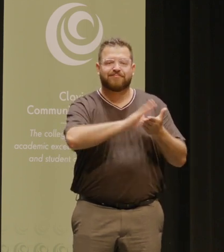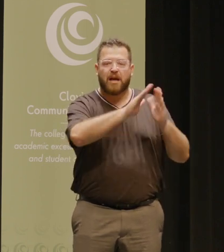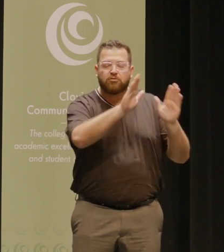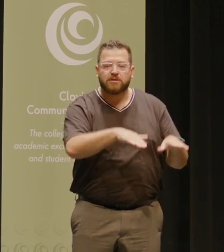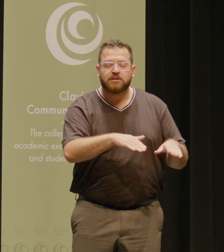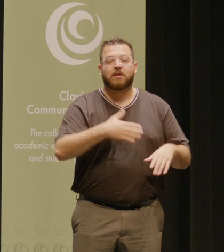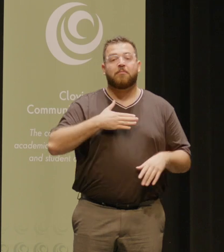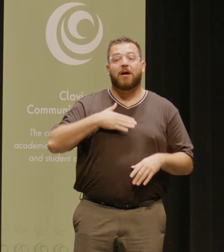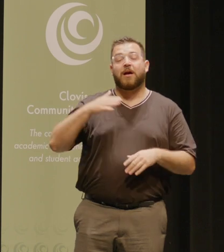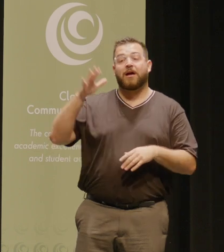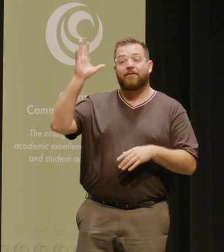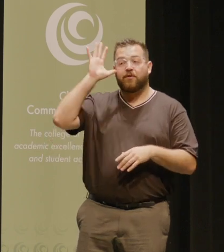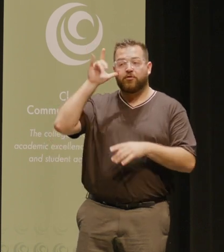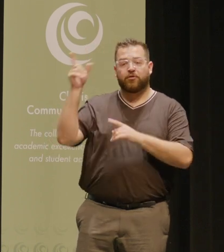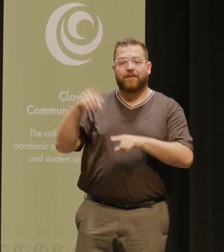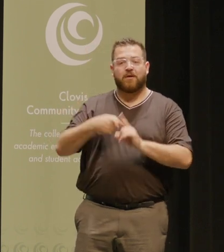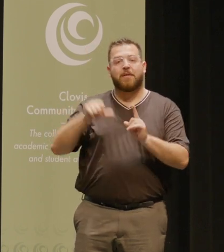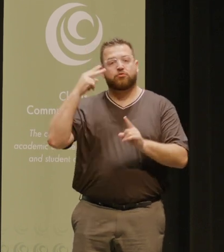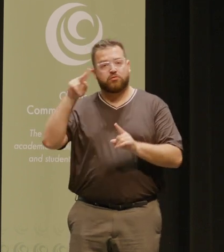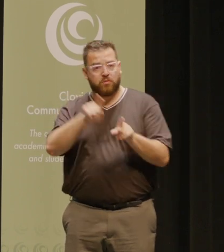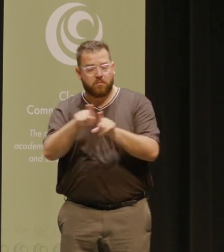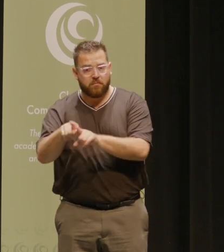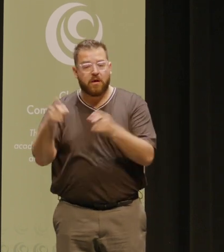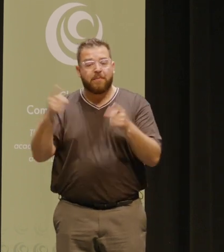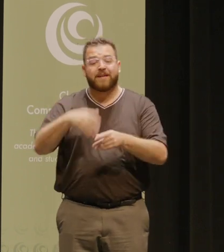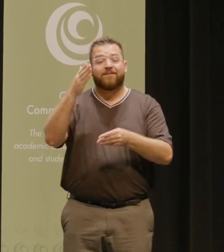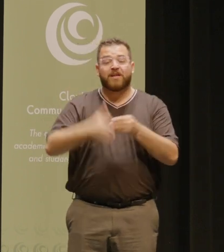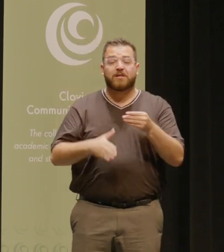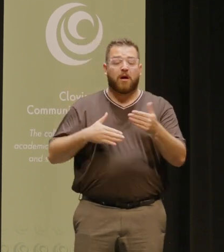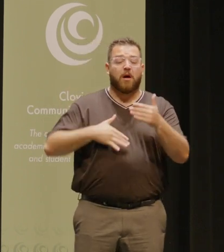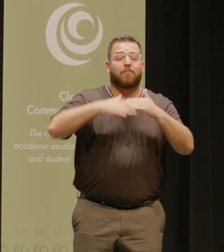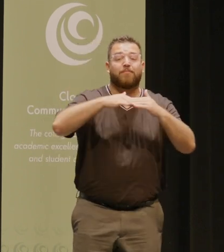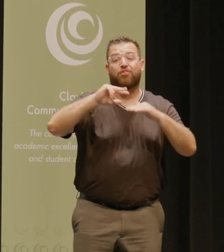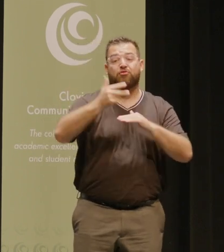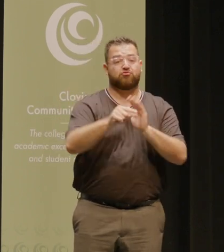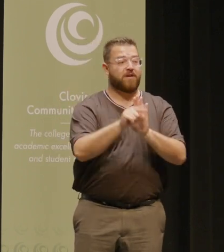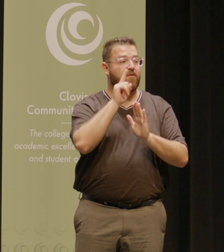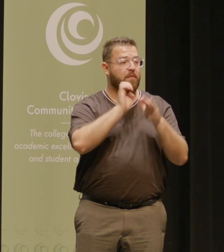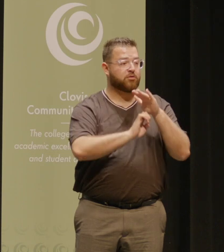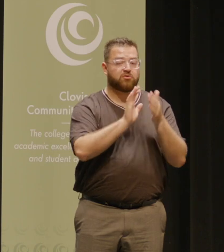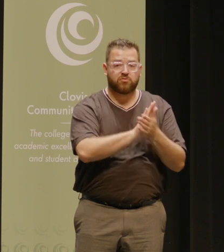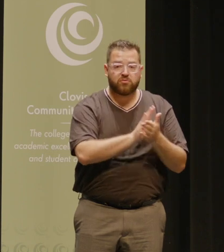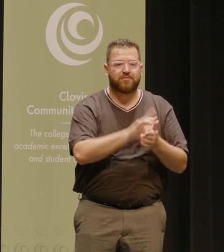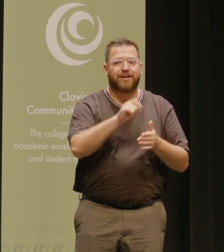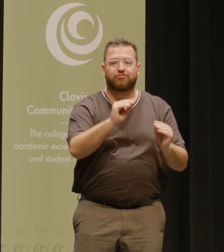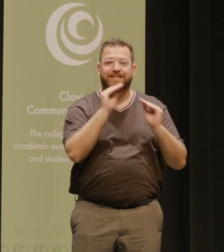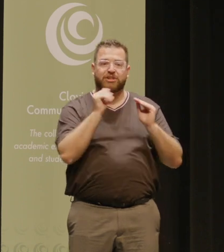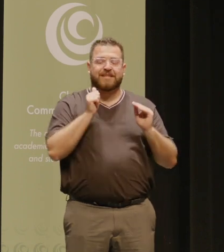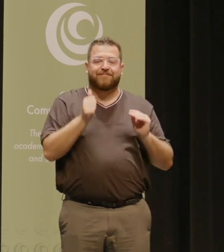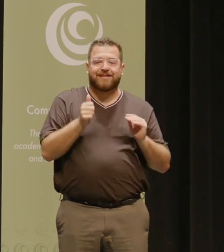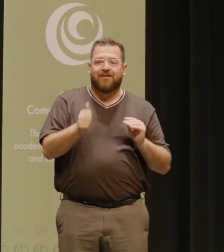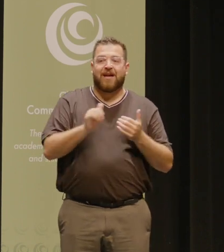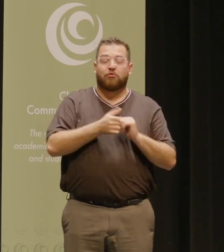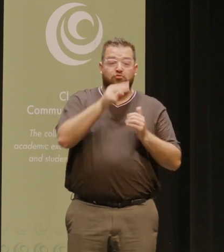Colima, Mexico. He only completed up to 3rd grade of elementary school. He had to taught himself read